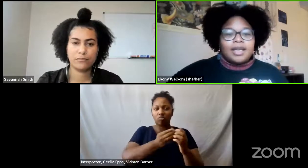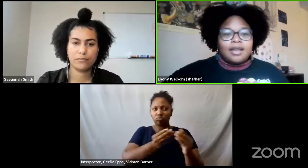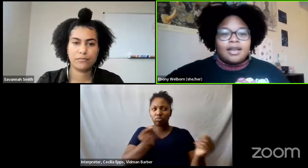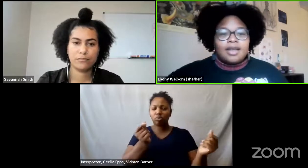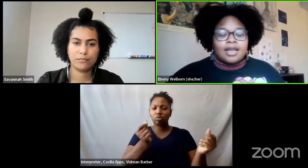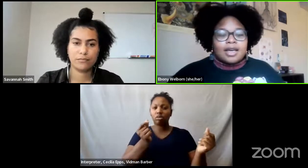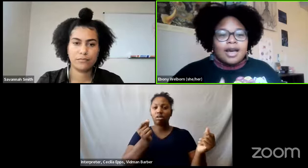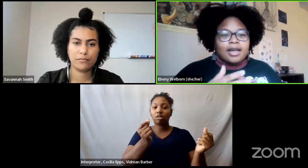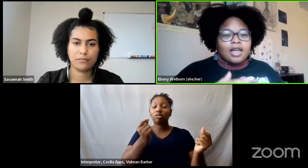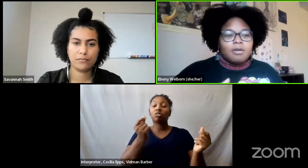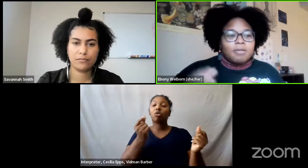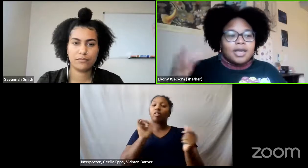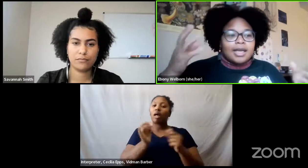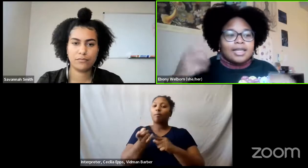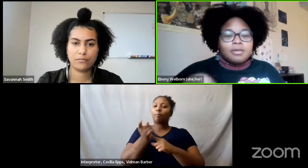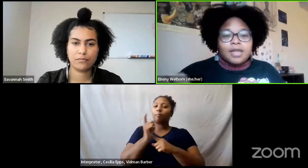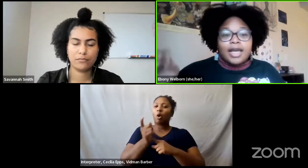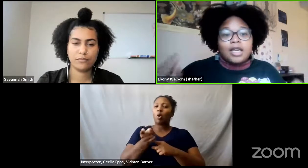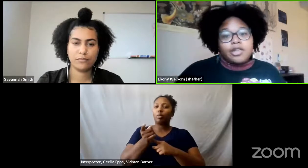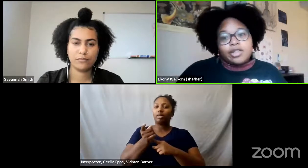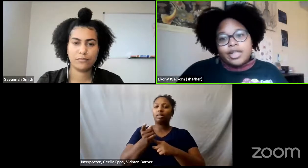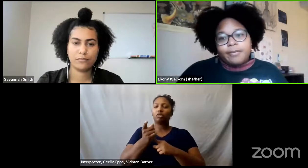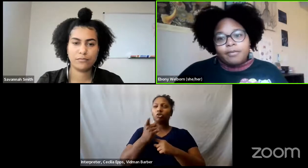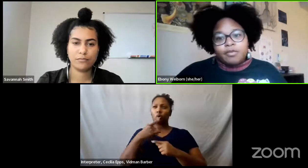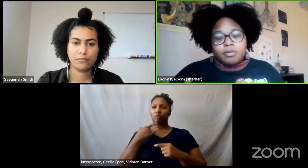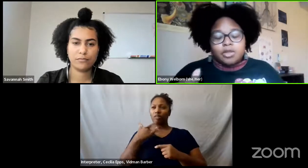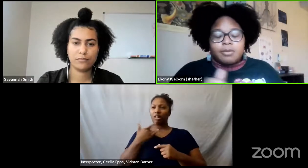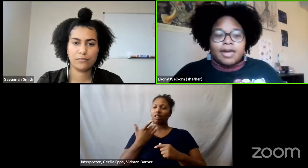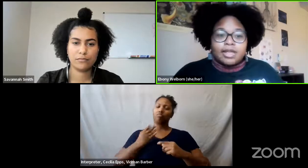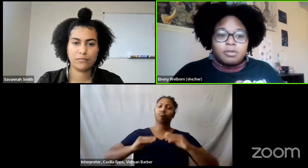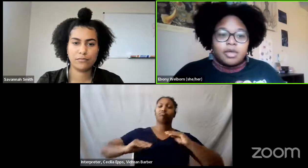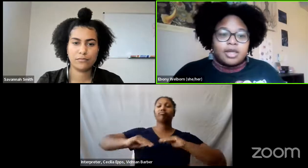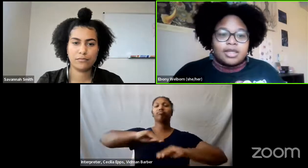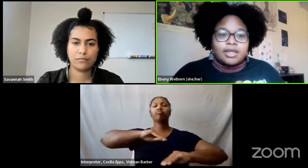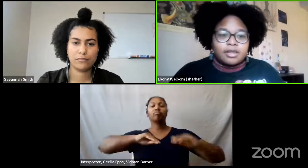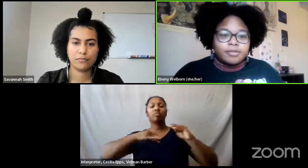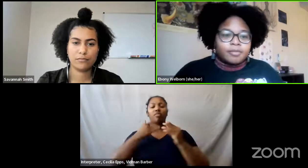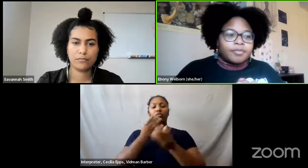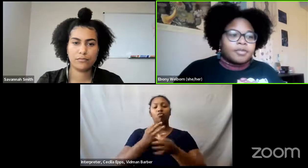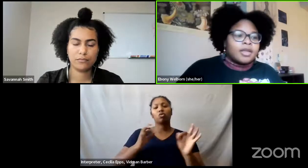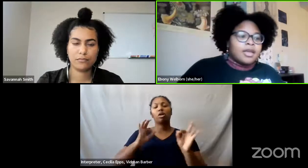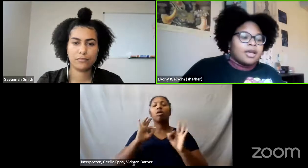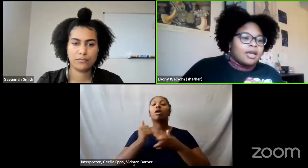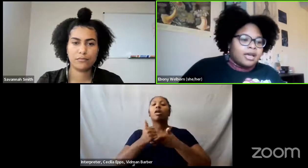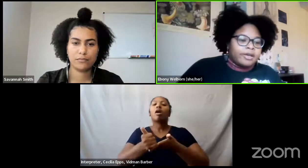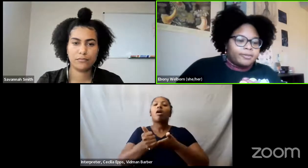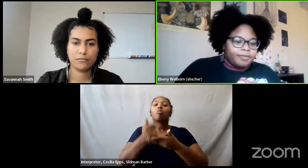to be can kind of help mitigate some of that energy from traumatic experiences.